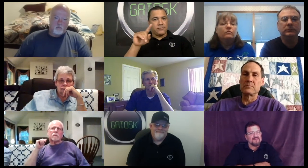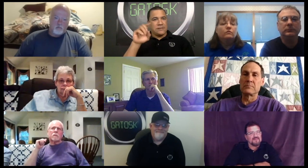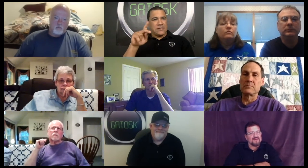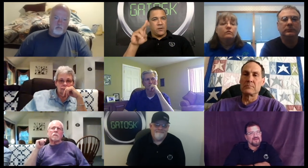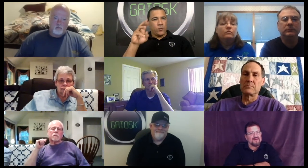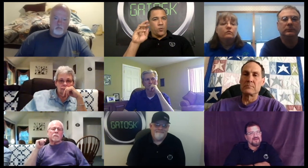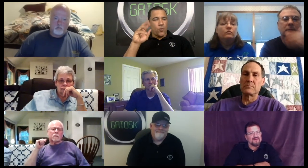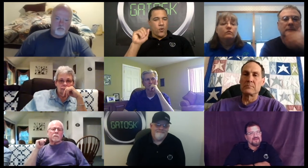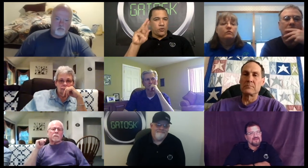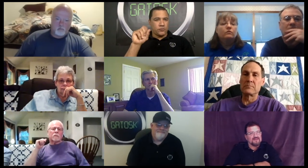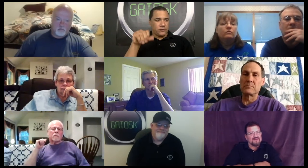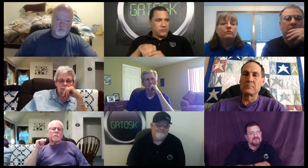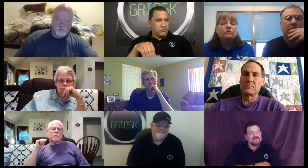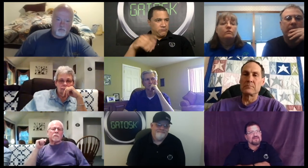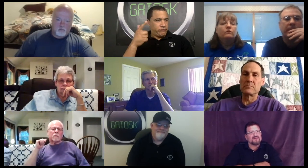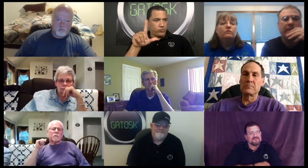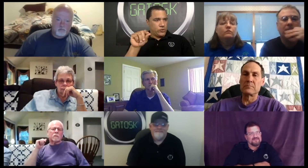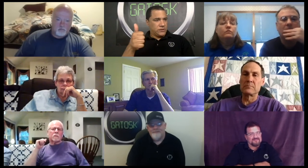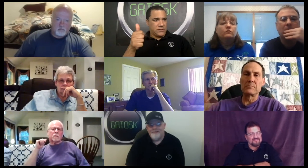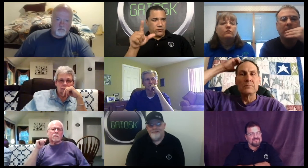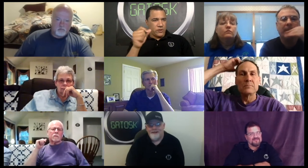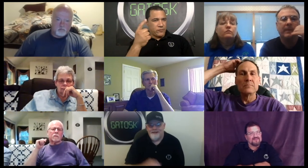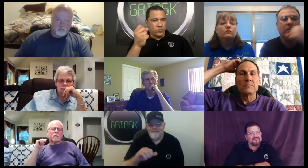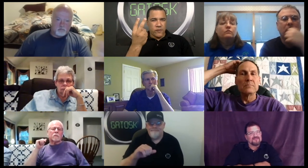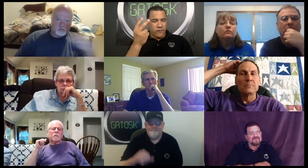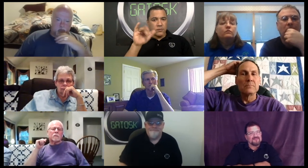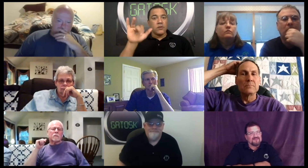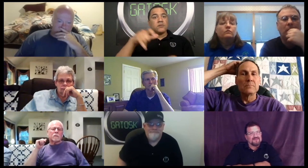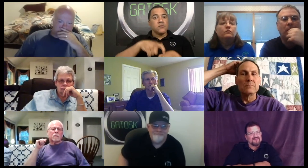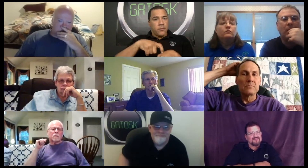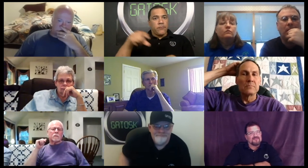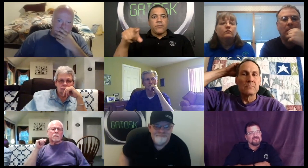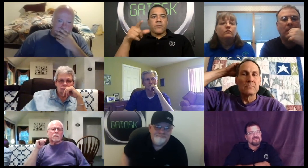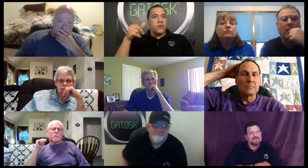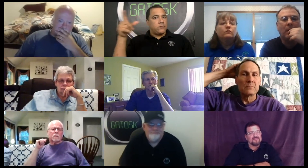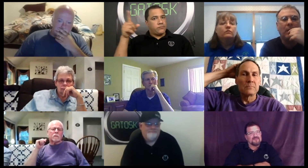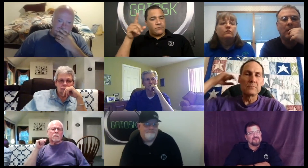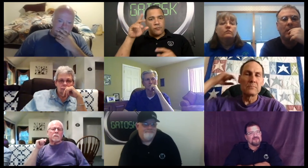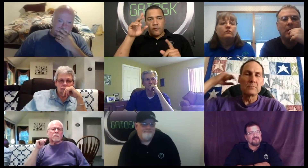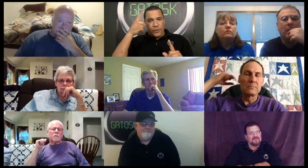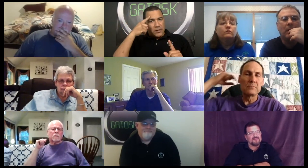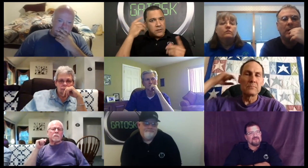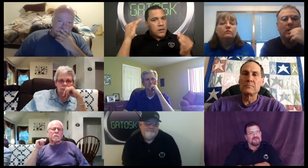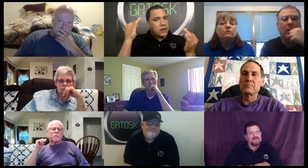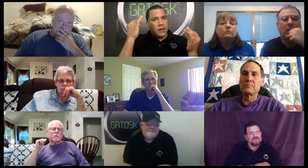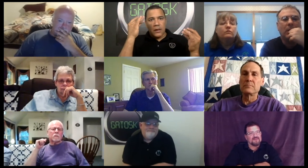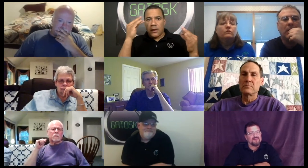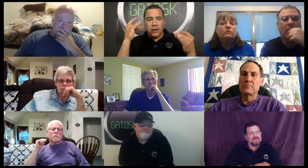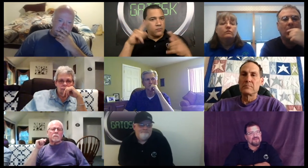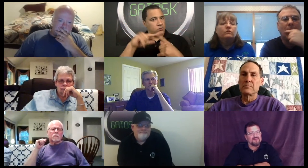So one company, C-Works, I think in 2010 or 2011, that time the government was